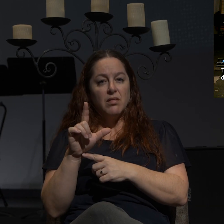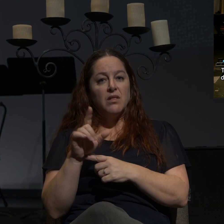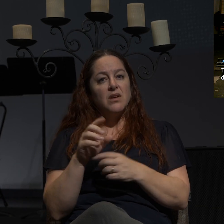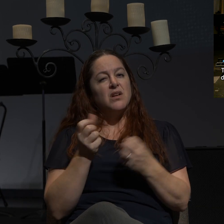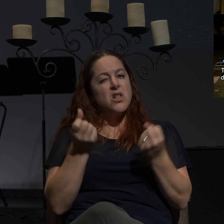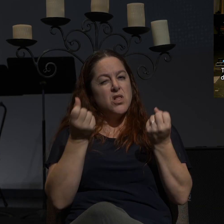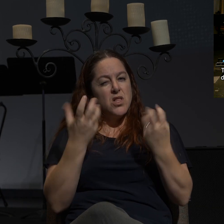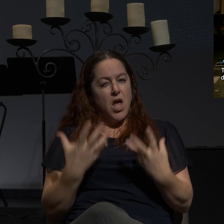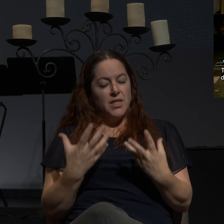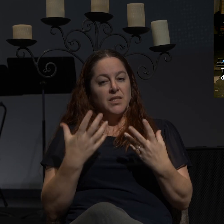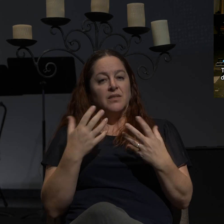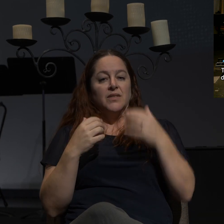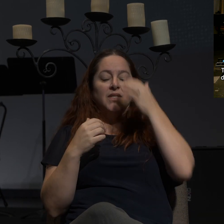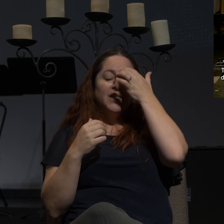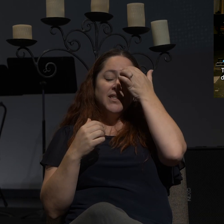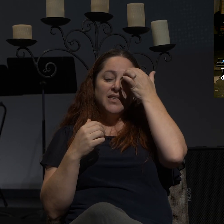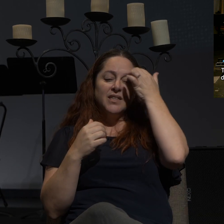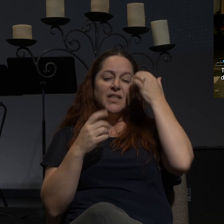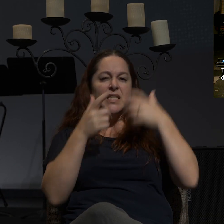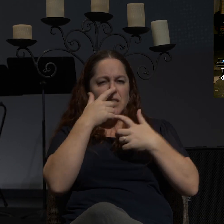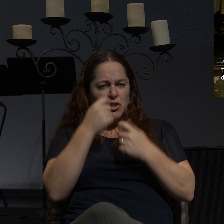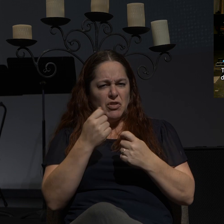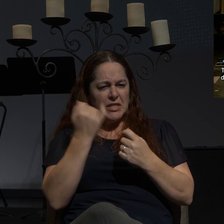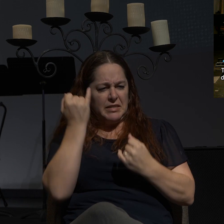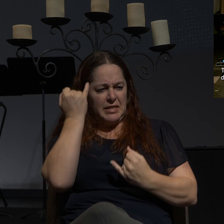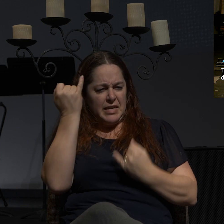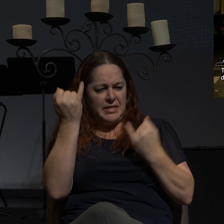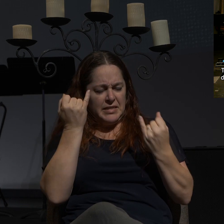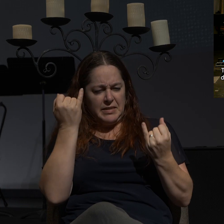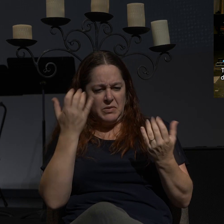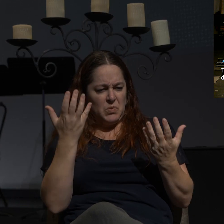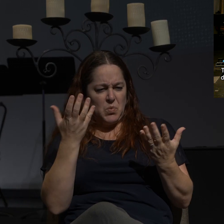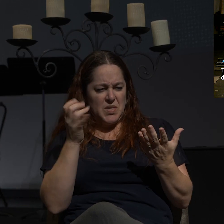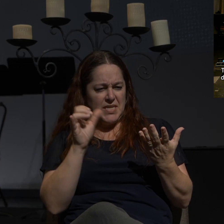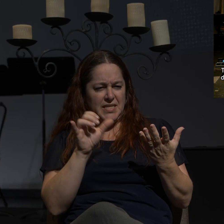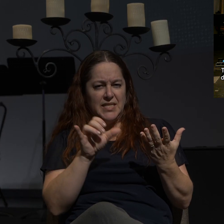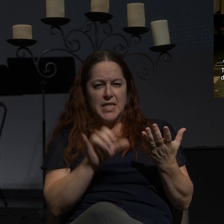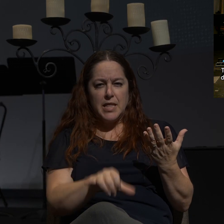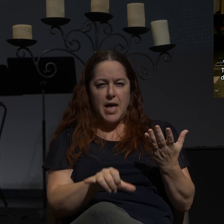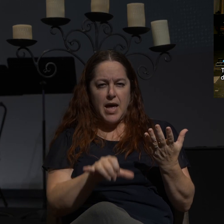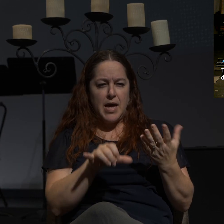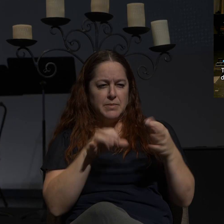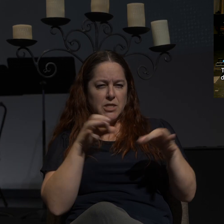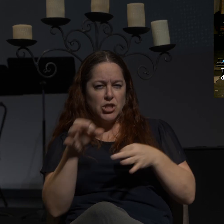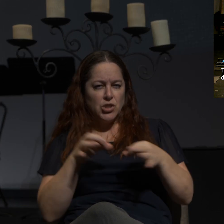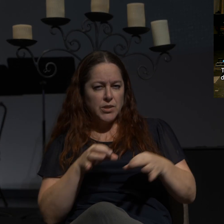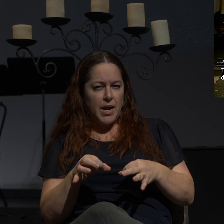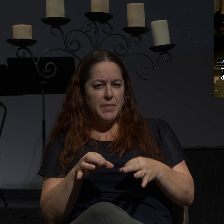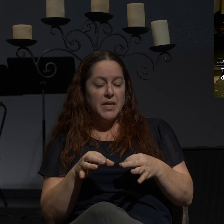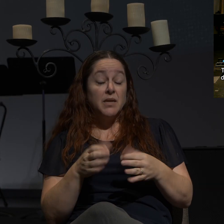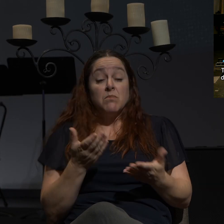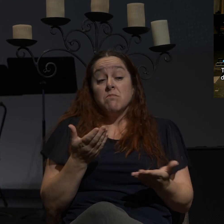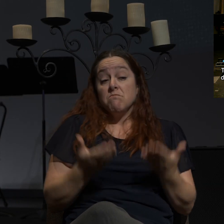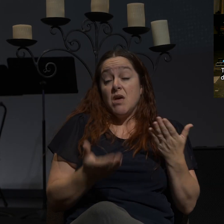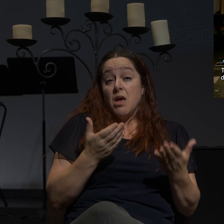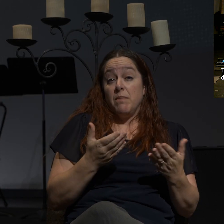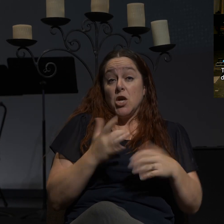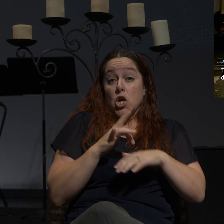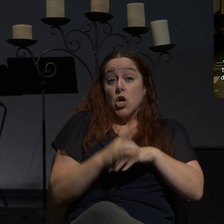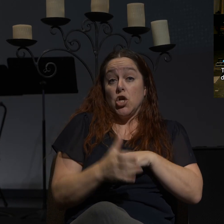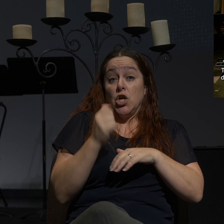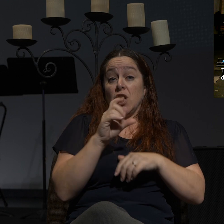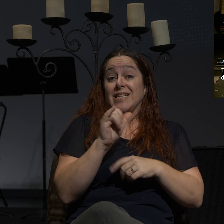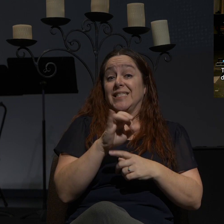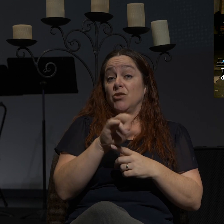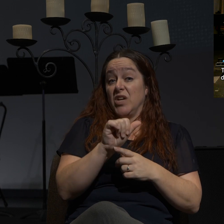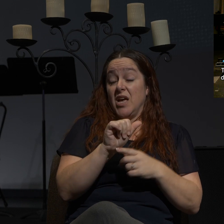of interesting ideas as to what might this be describing. It may have been an earlier